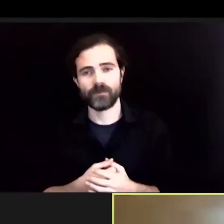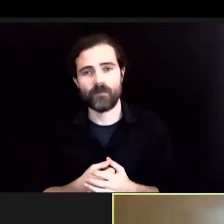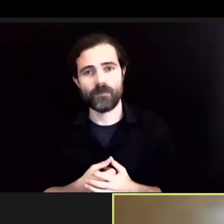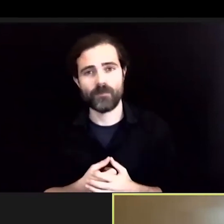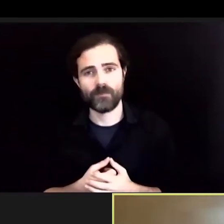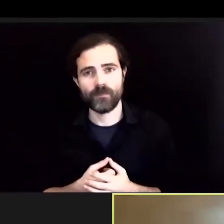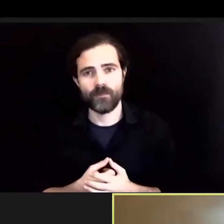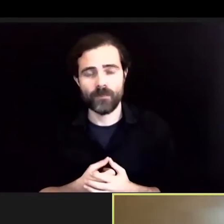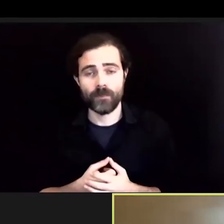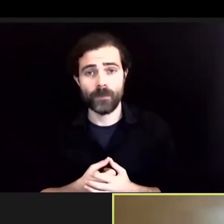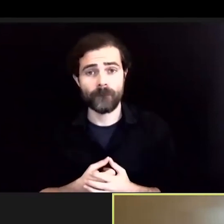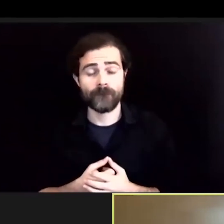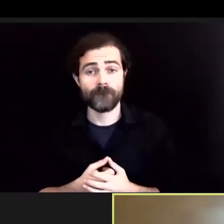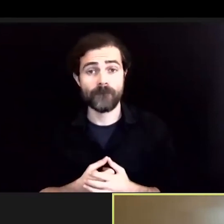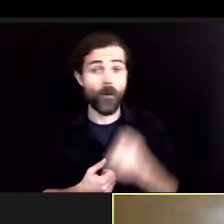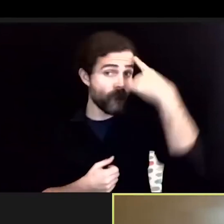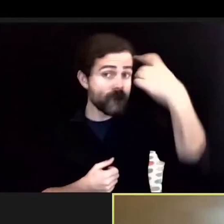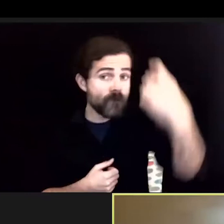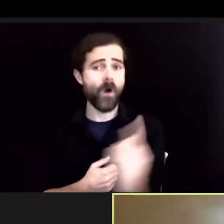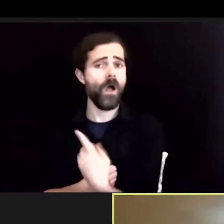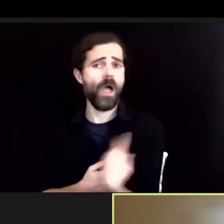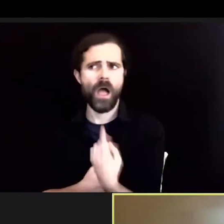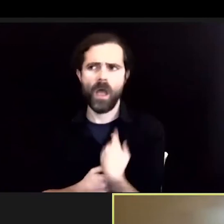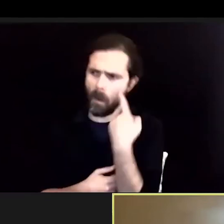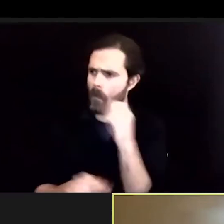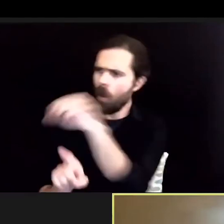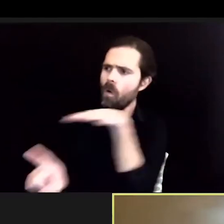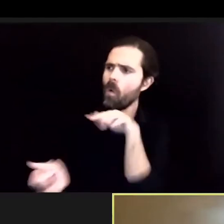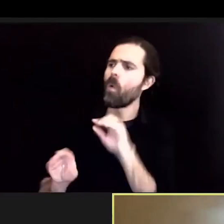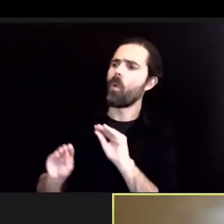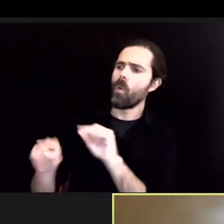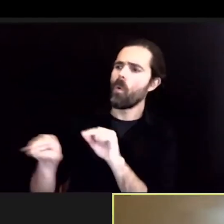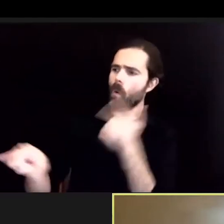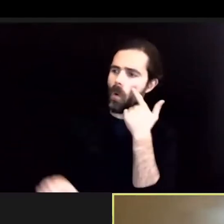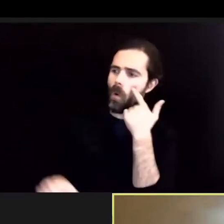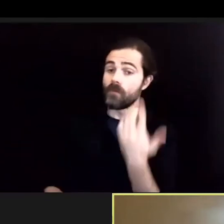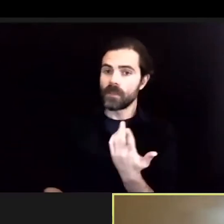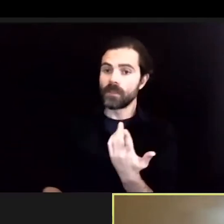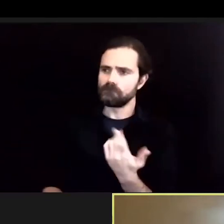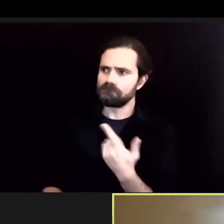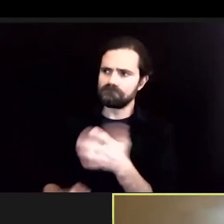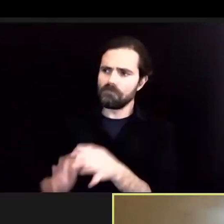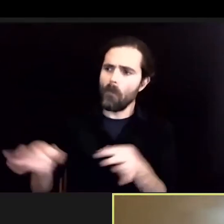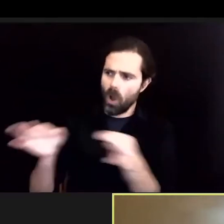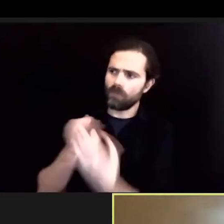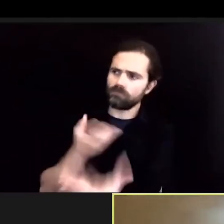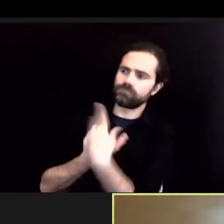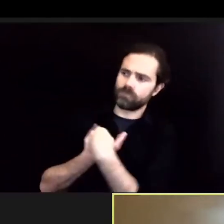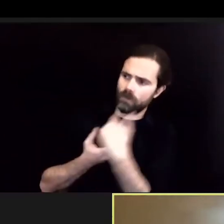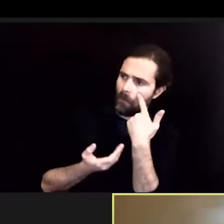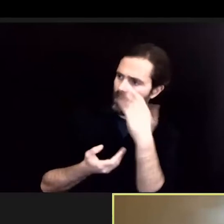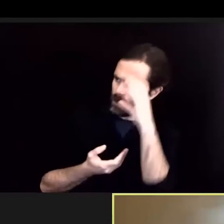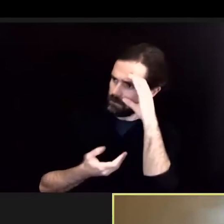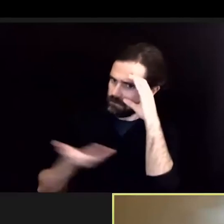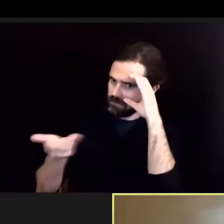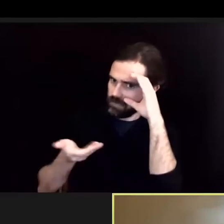For us, it's very important to have the perspective of Fileas in the project. And also, we are glad, especially having